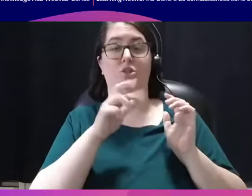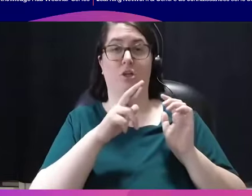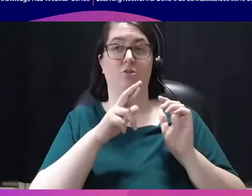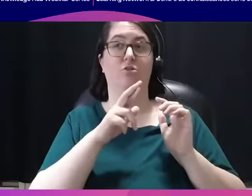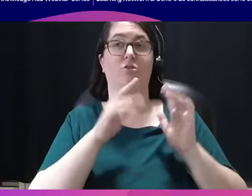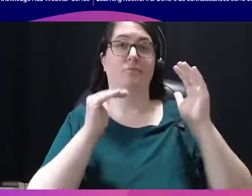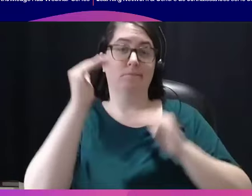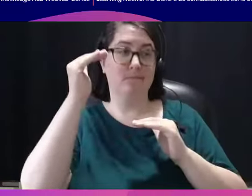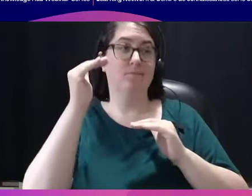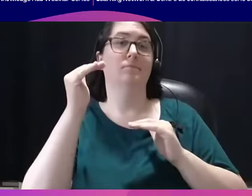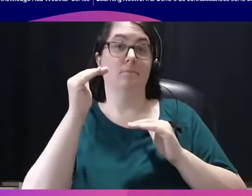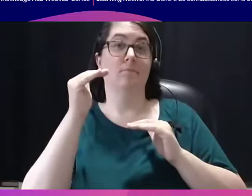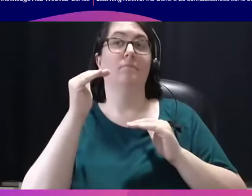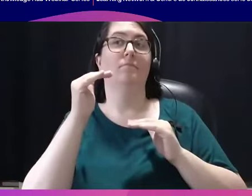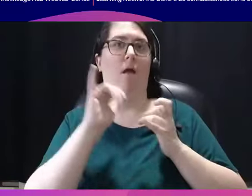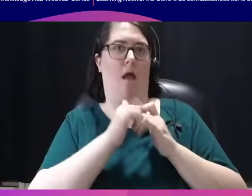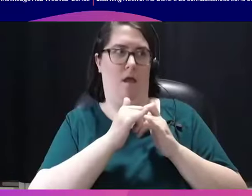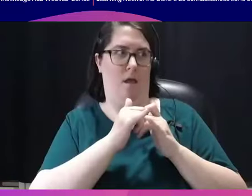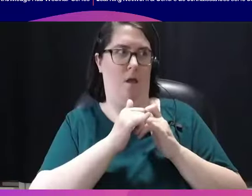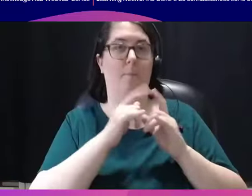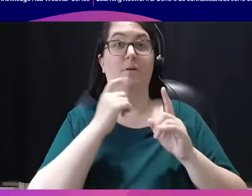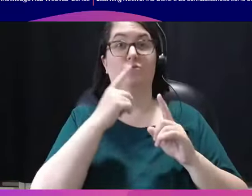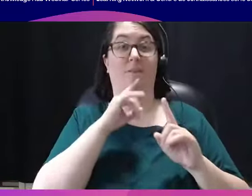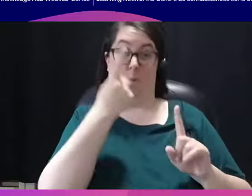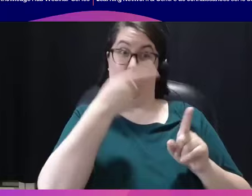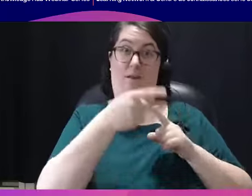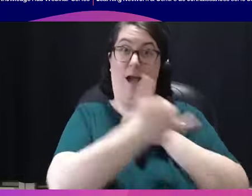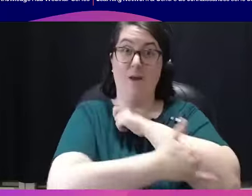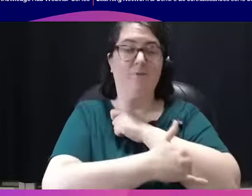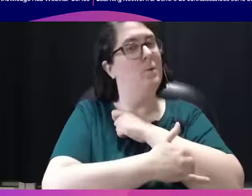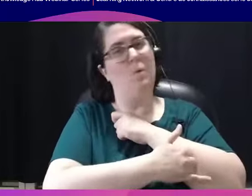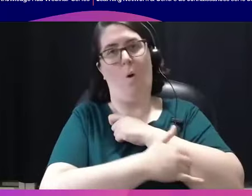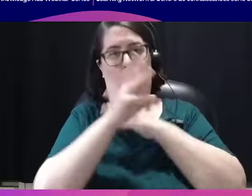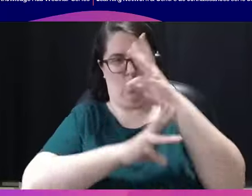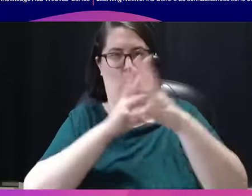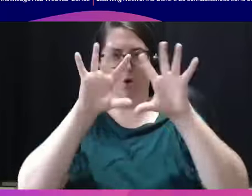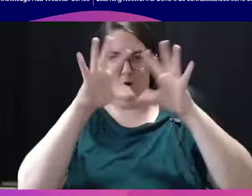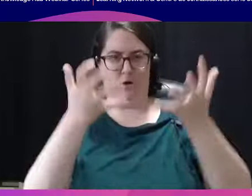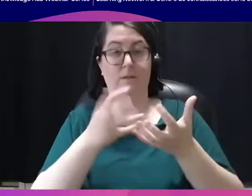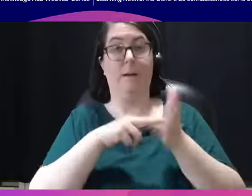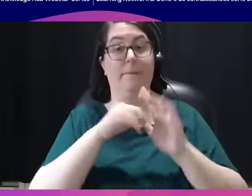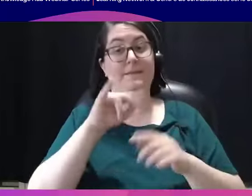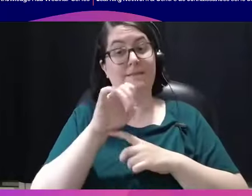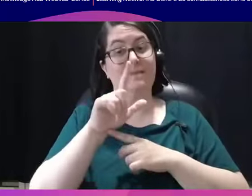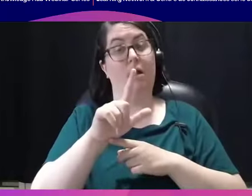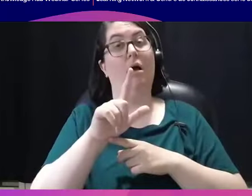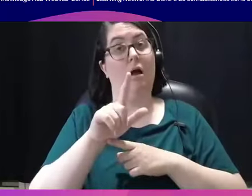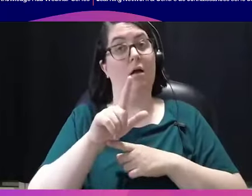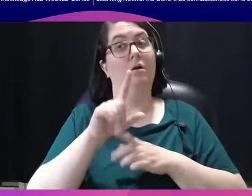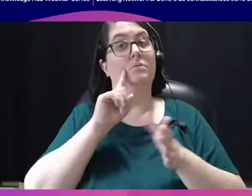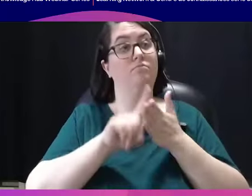as incels, are global actors and not confined to just one country. And so incels must thus be implicated within our work